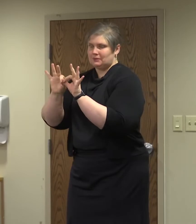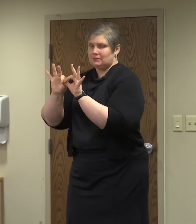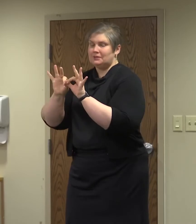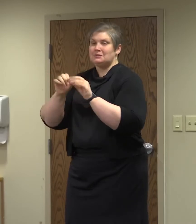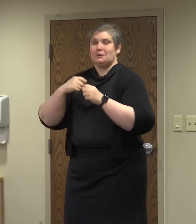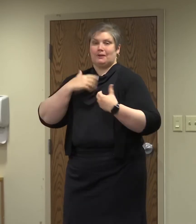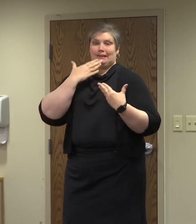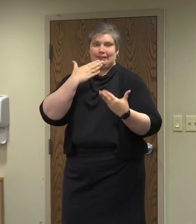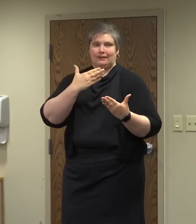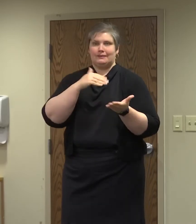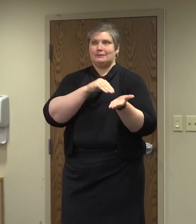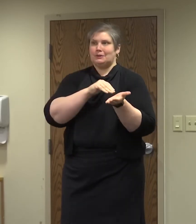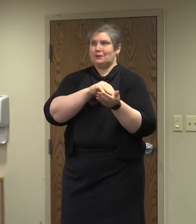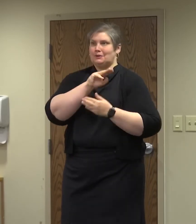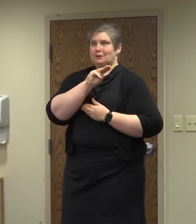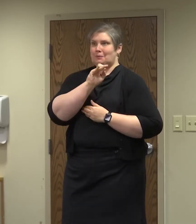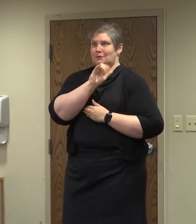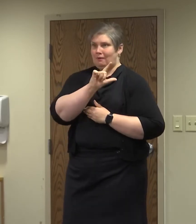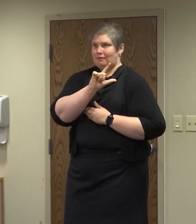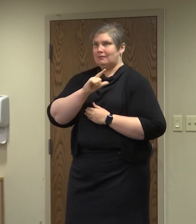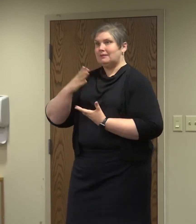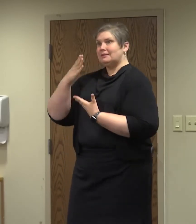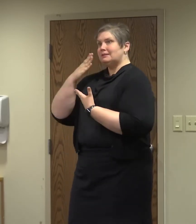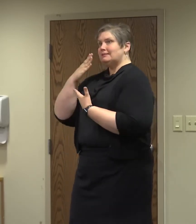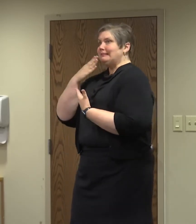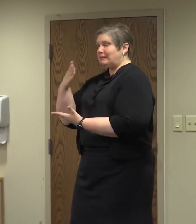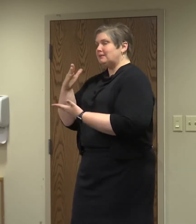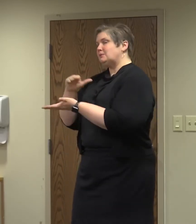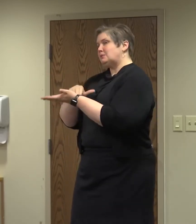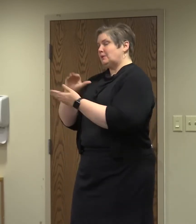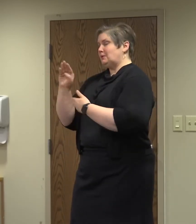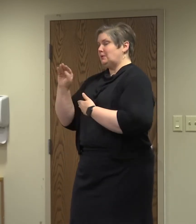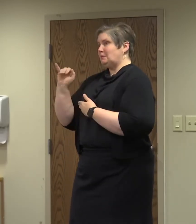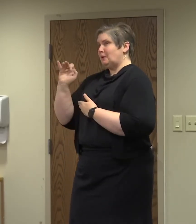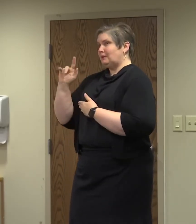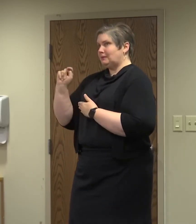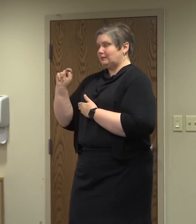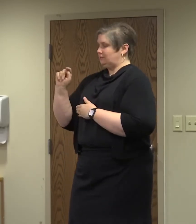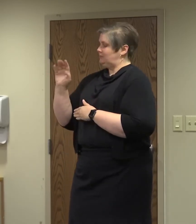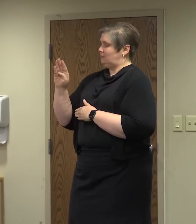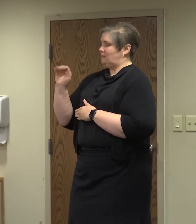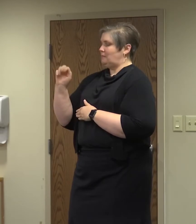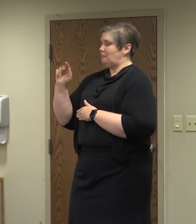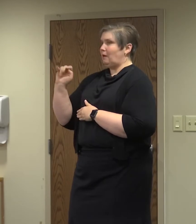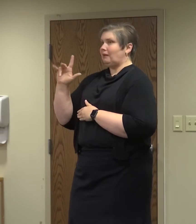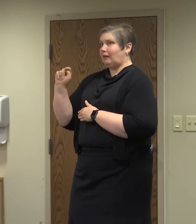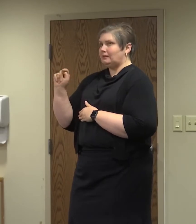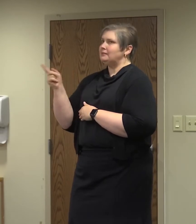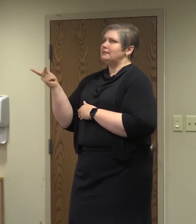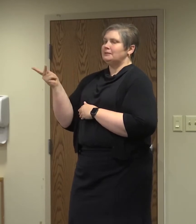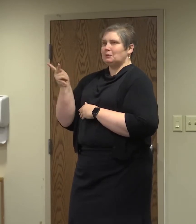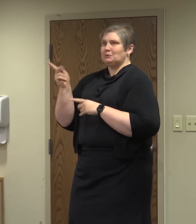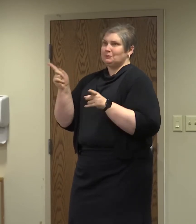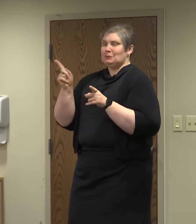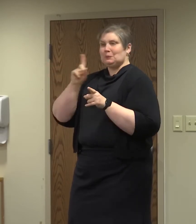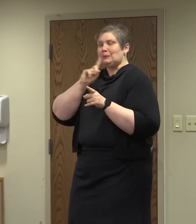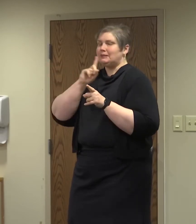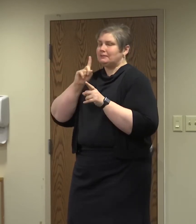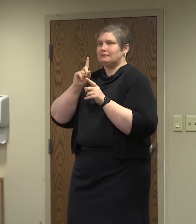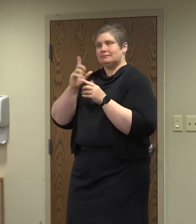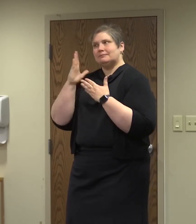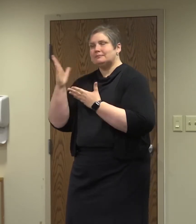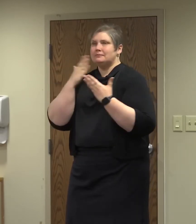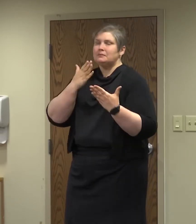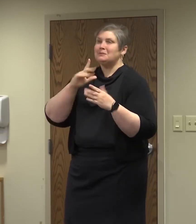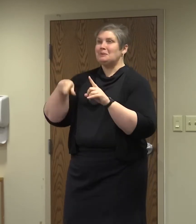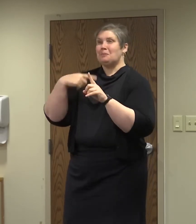Dr. Bartlett, and even more than them, those folks who are on the very front lines of all of our healthcare systems, those